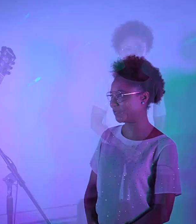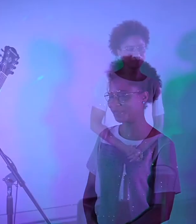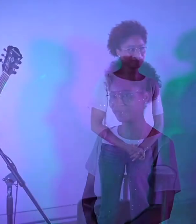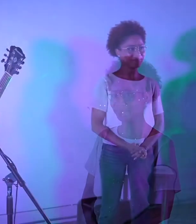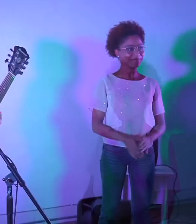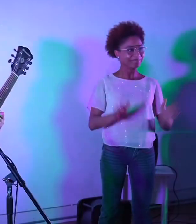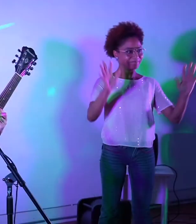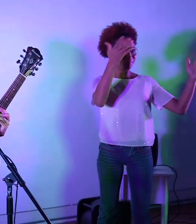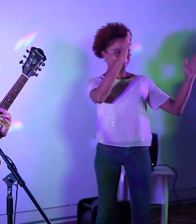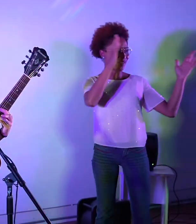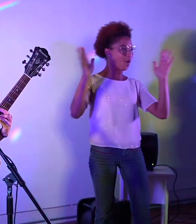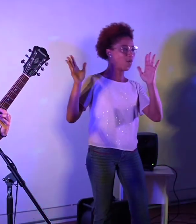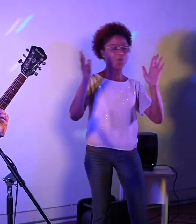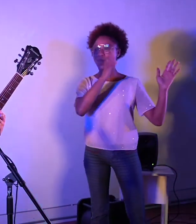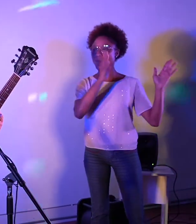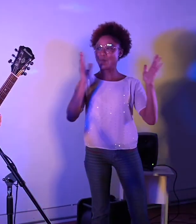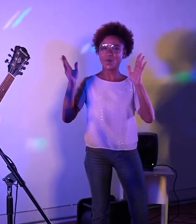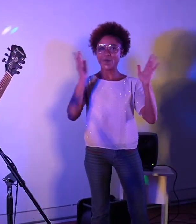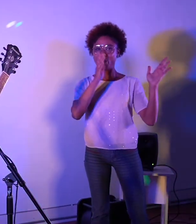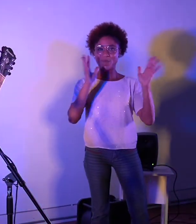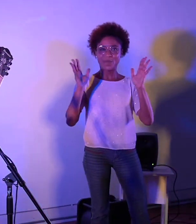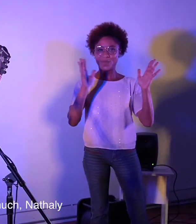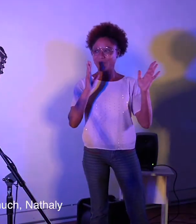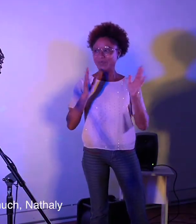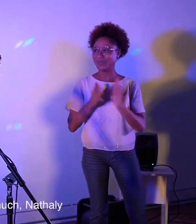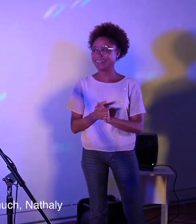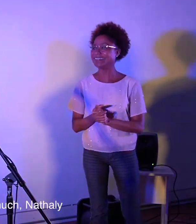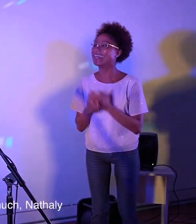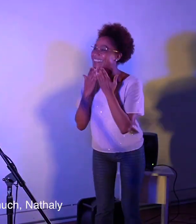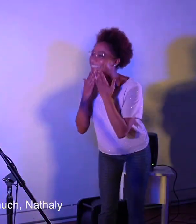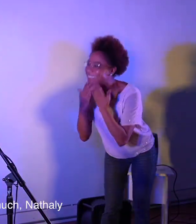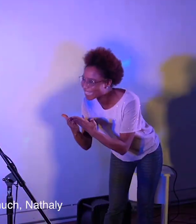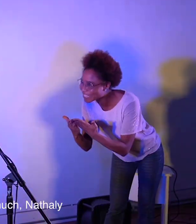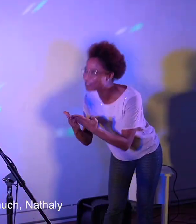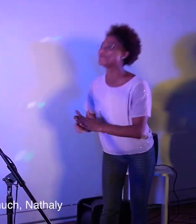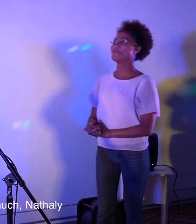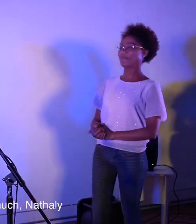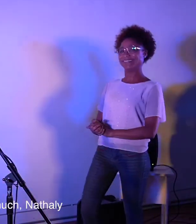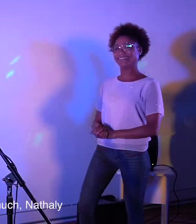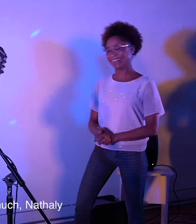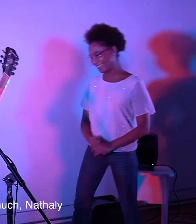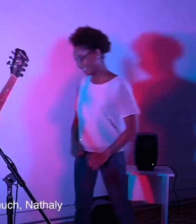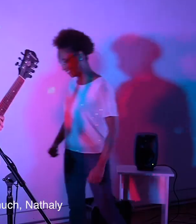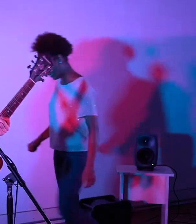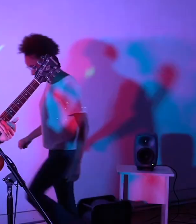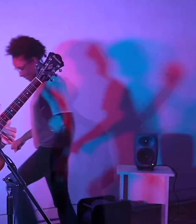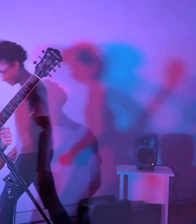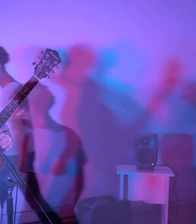Thank you so much, Nathaly.